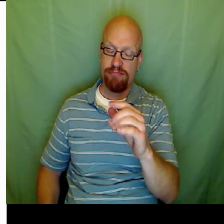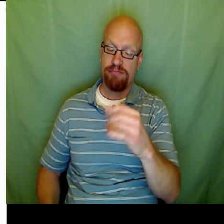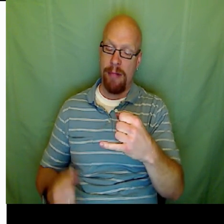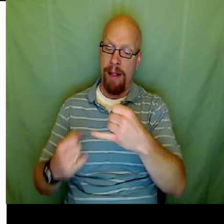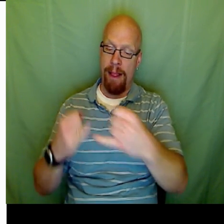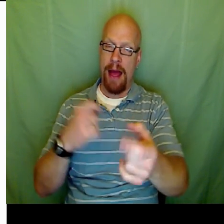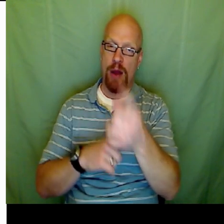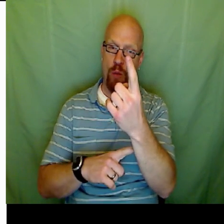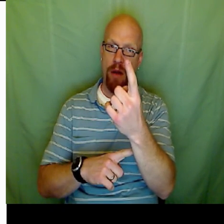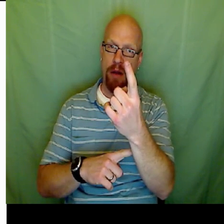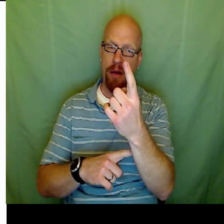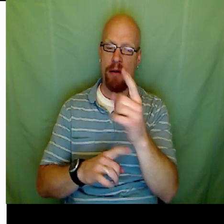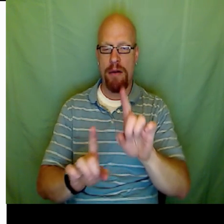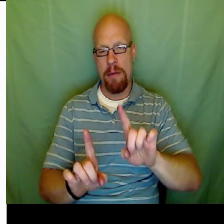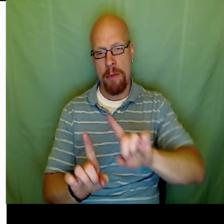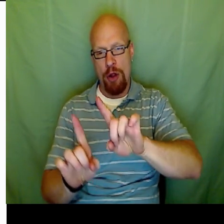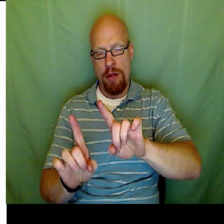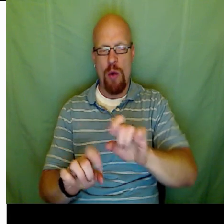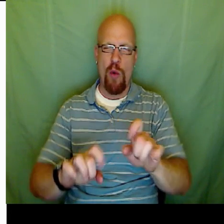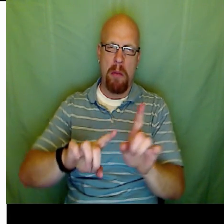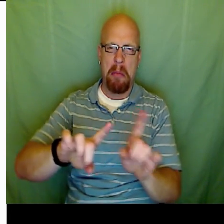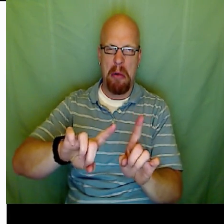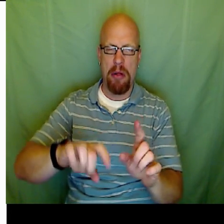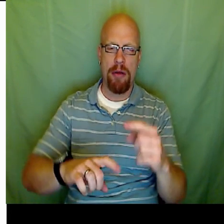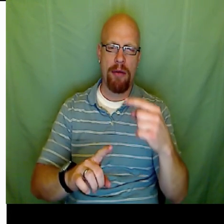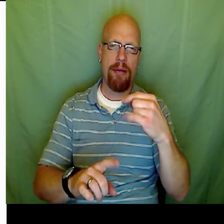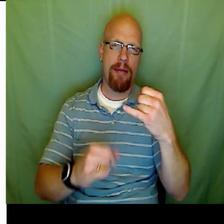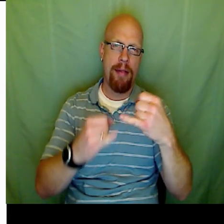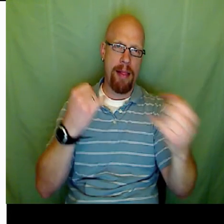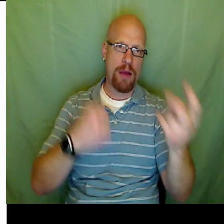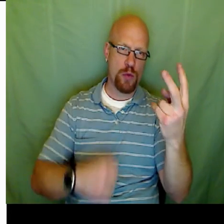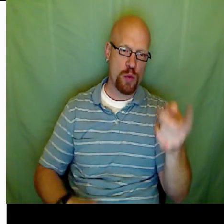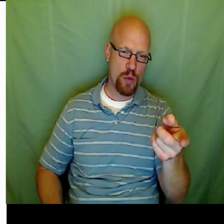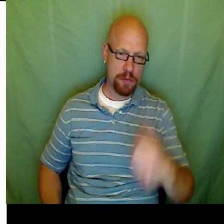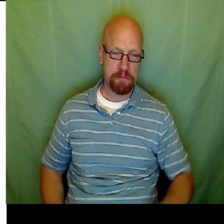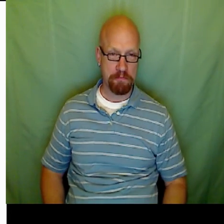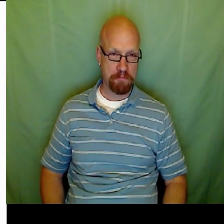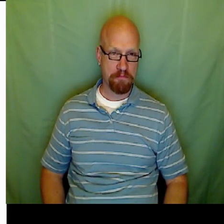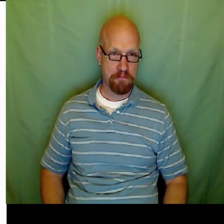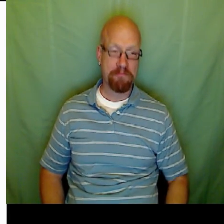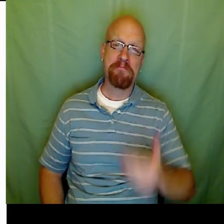Line 1 is parallel to line number 2.